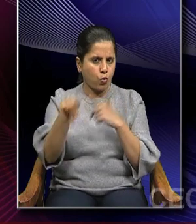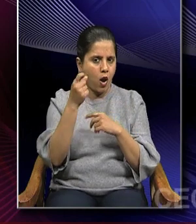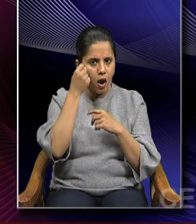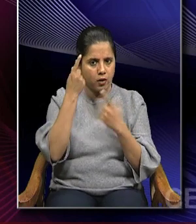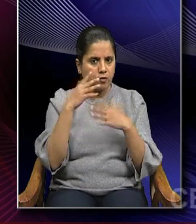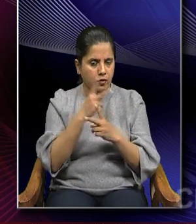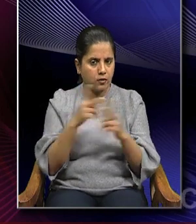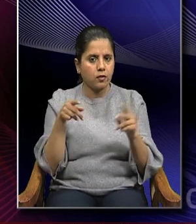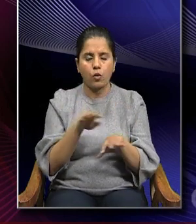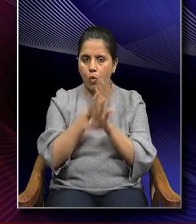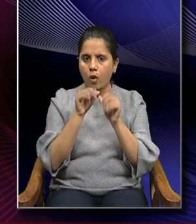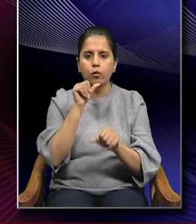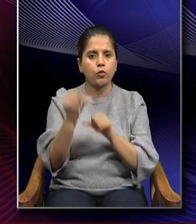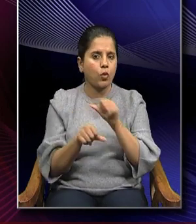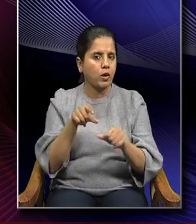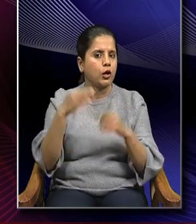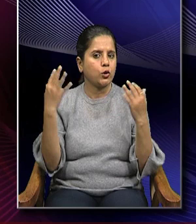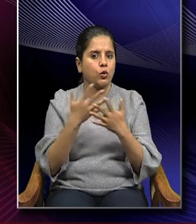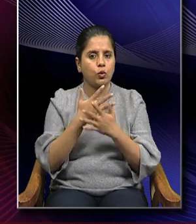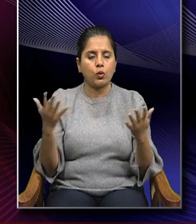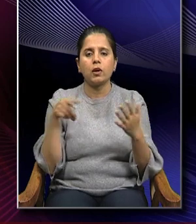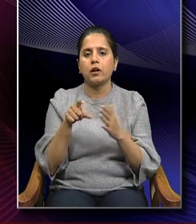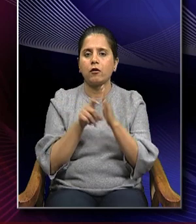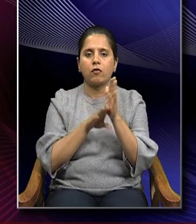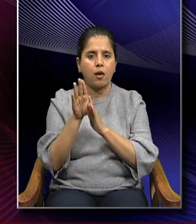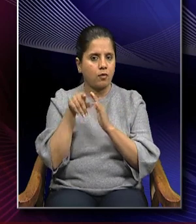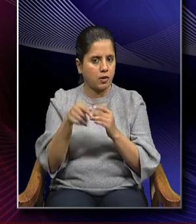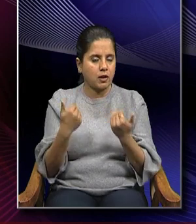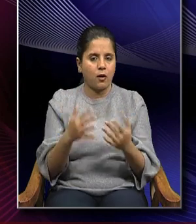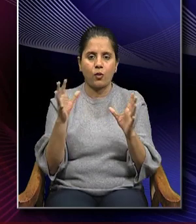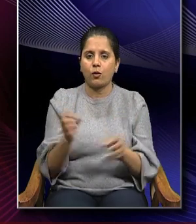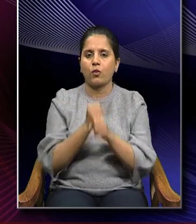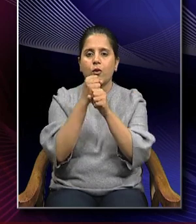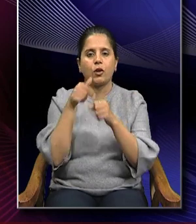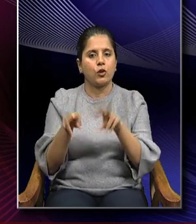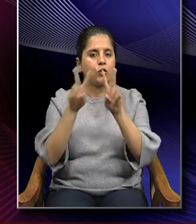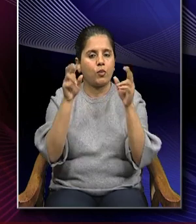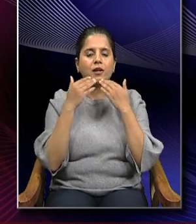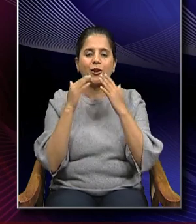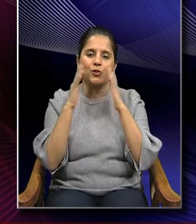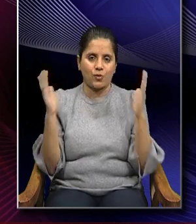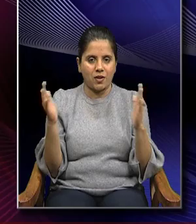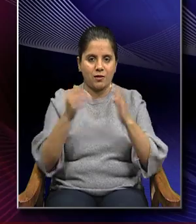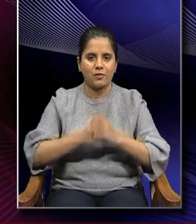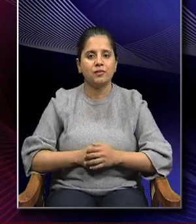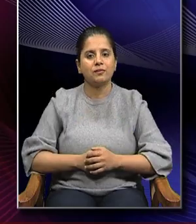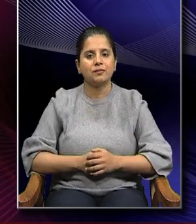understood the entire process of new product development. So, with this I am concluding this very topic. Thank you so much.